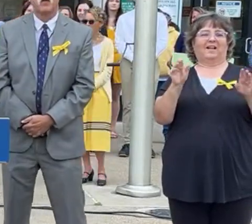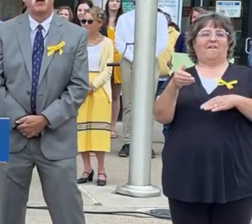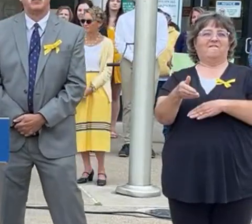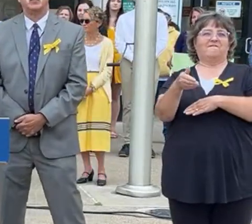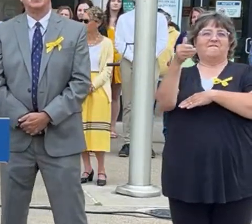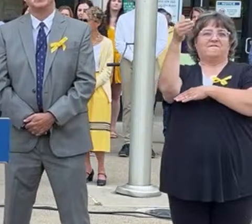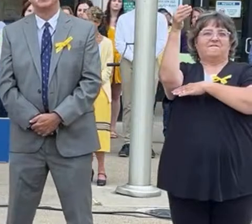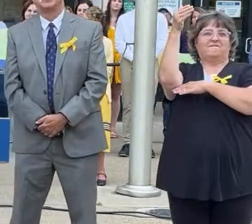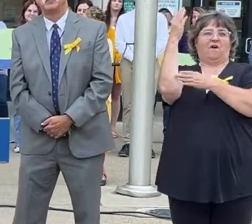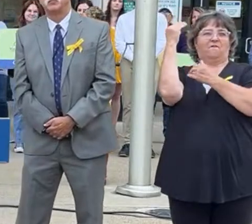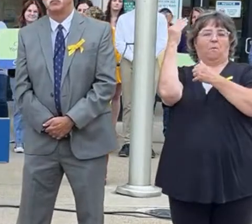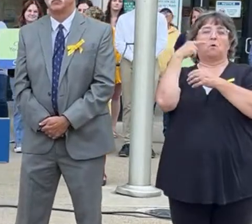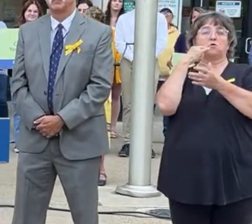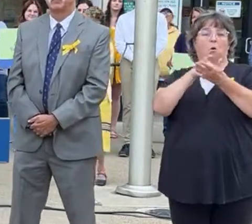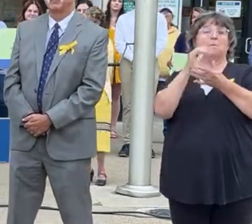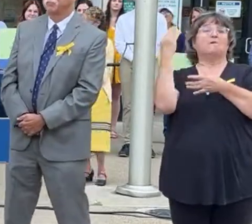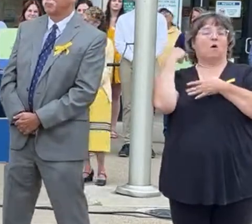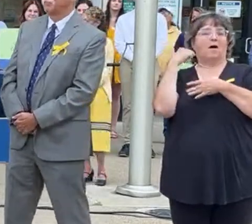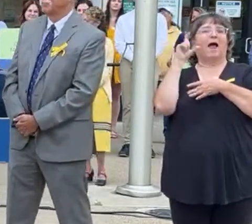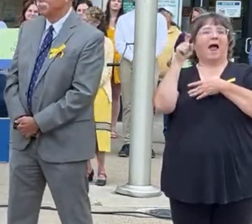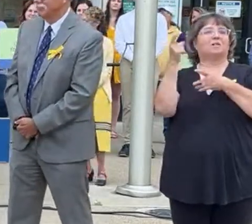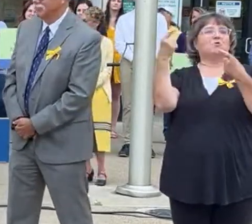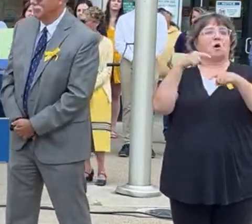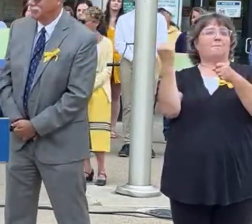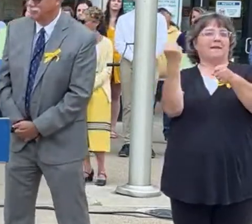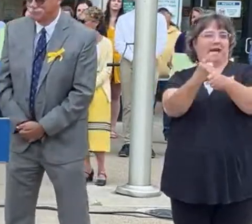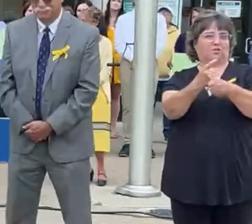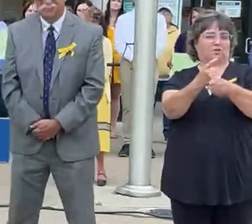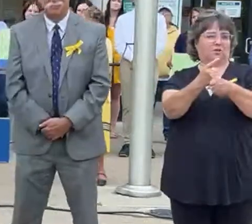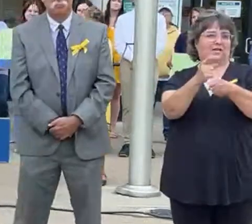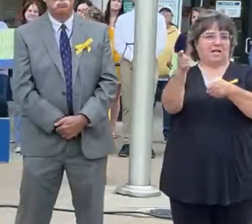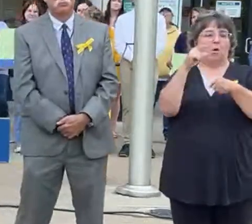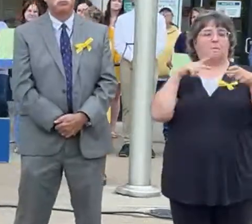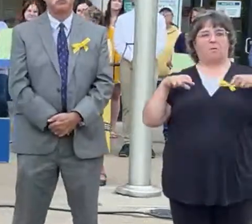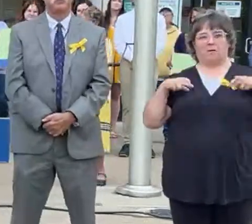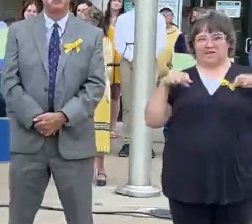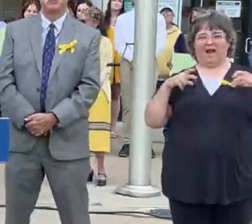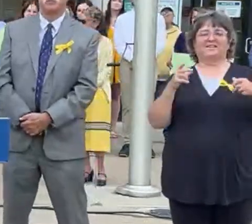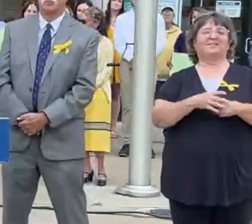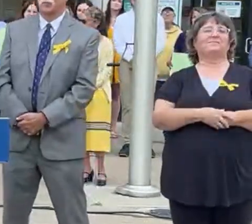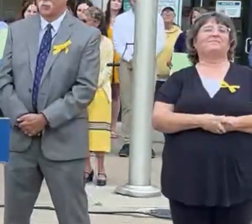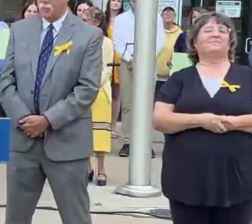raising of the flag of hope. We told him earlier he needs to come next year, even though he'll be retired.